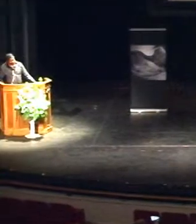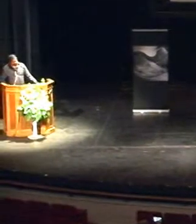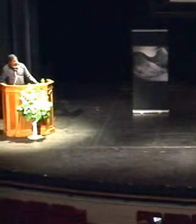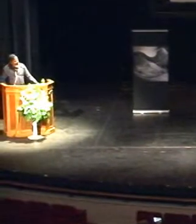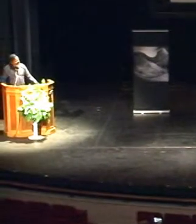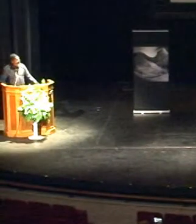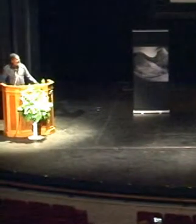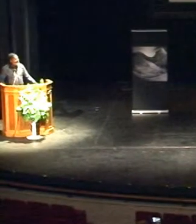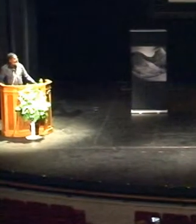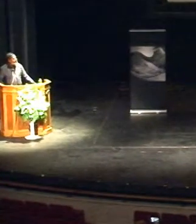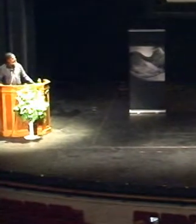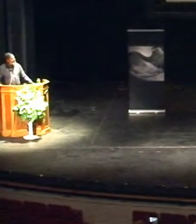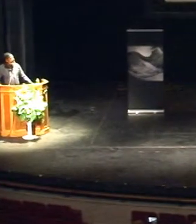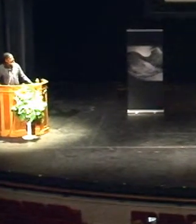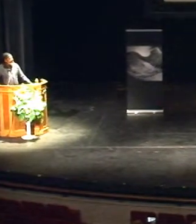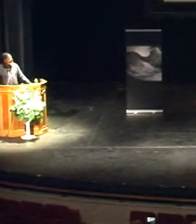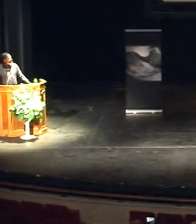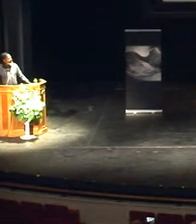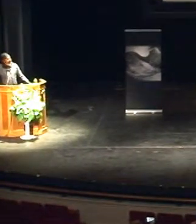Robin Augie,